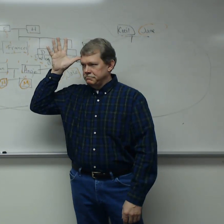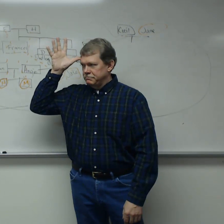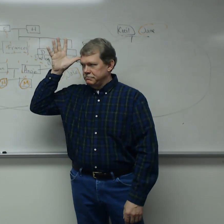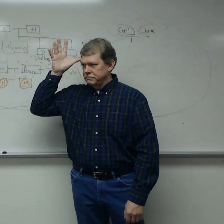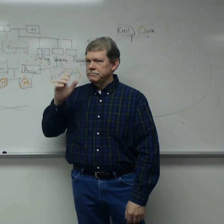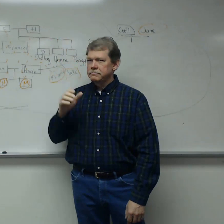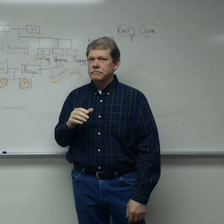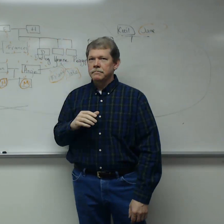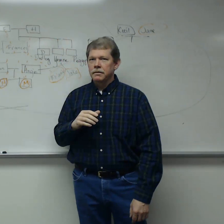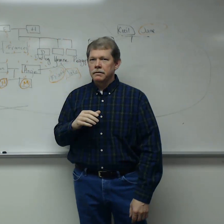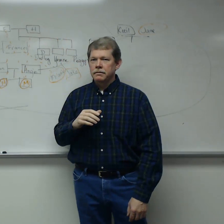Very good.